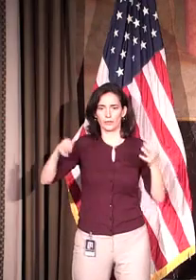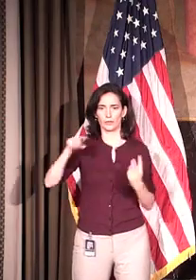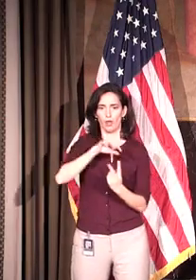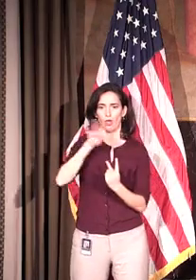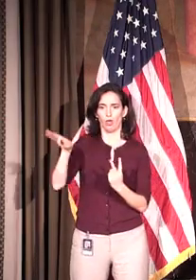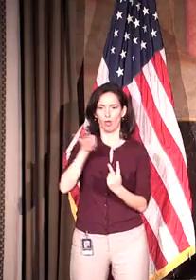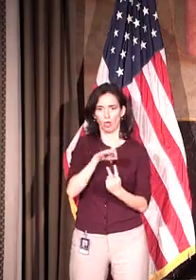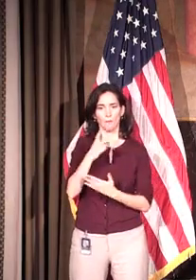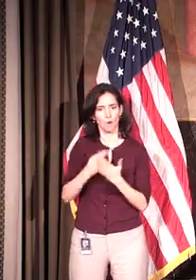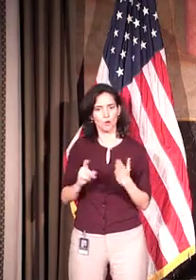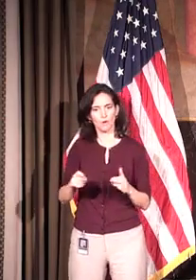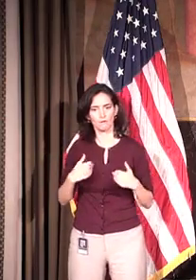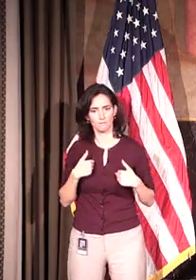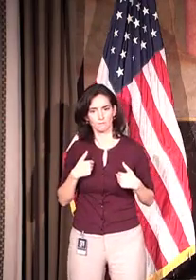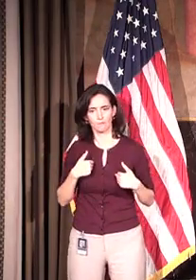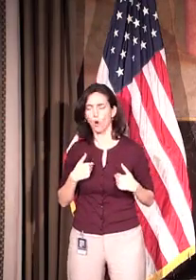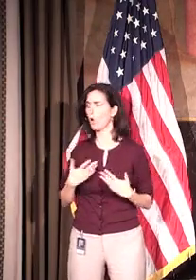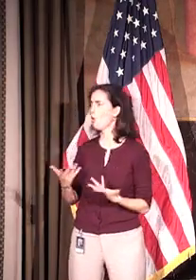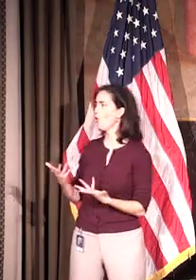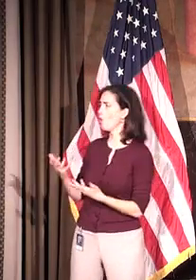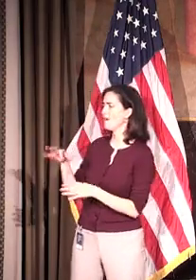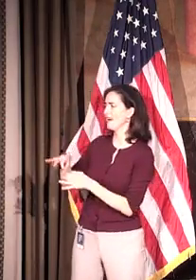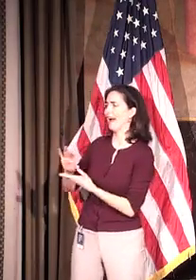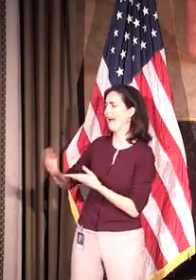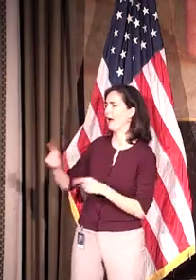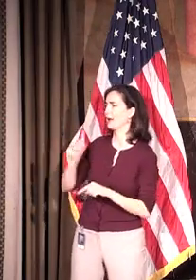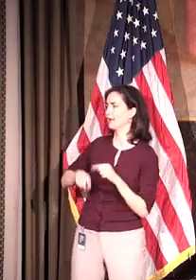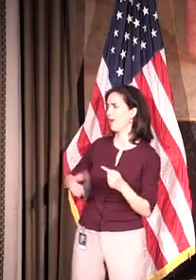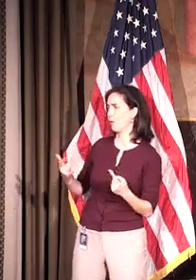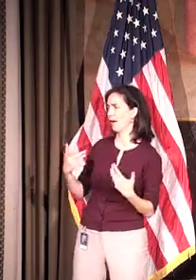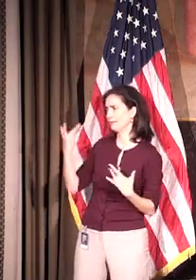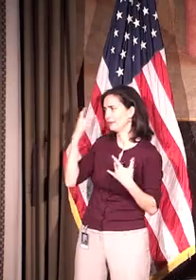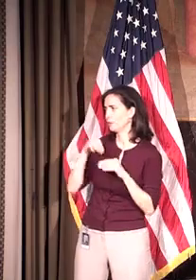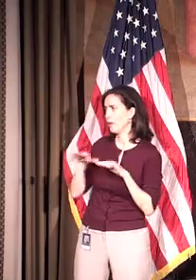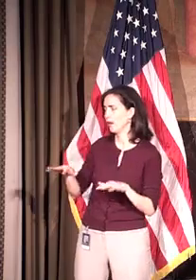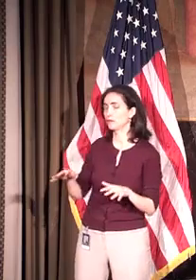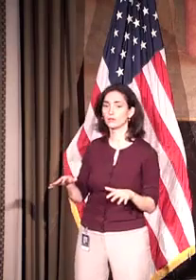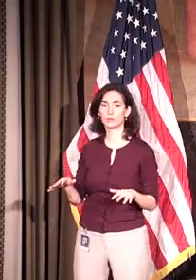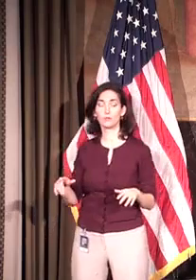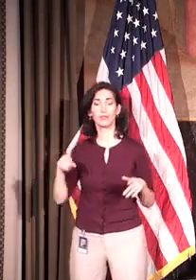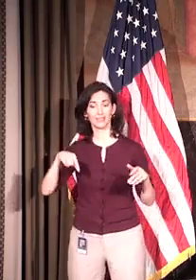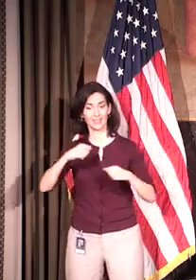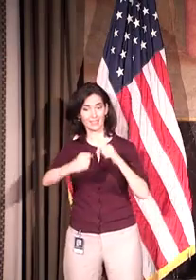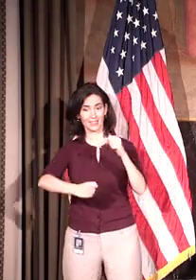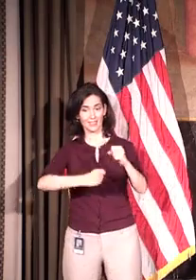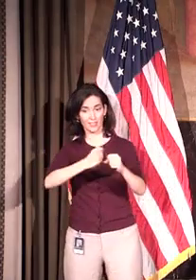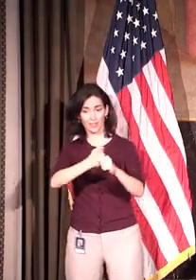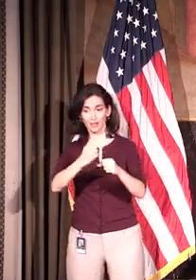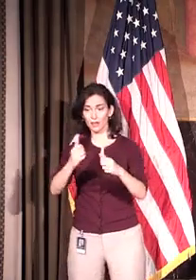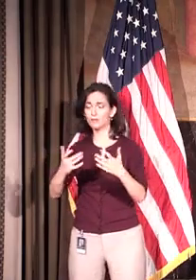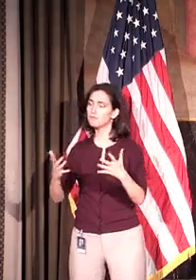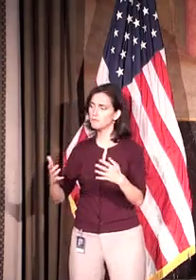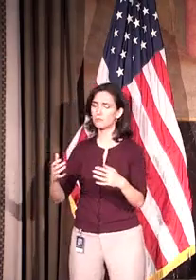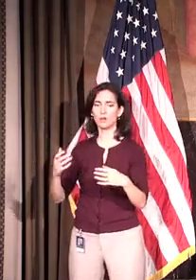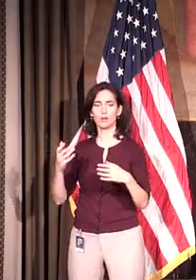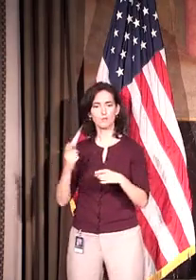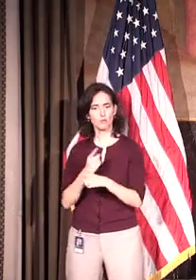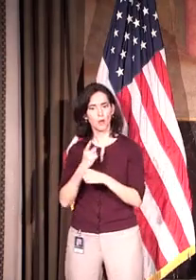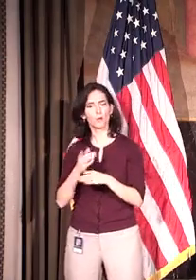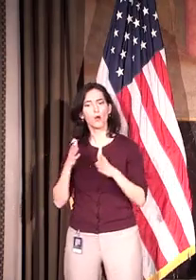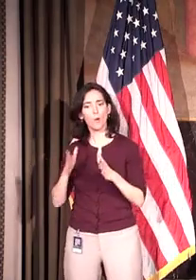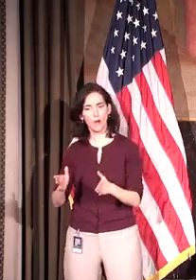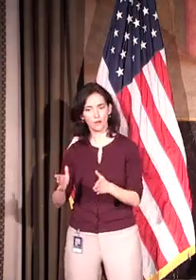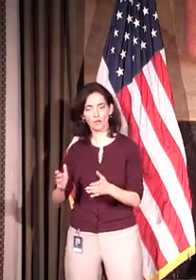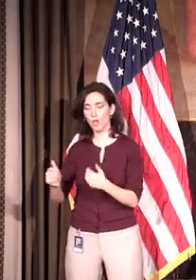to vote. And we were able, I think, this year to thread that needle and get that done in an appropriate way.